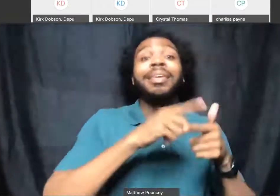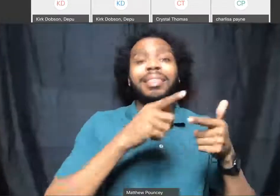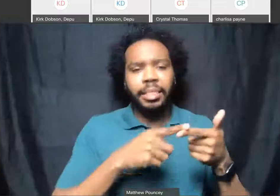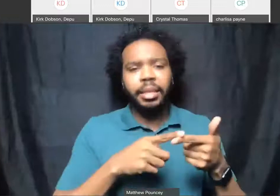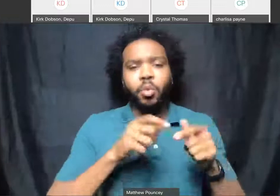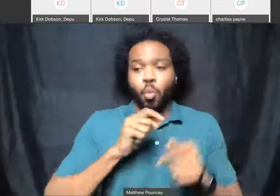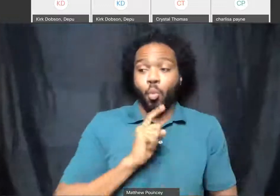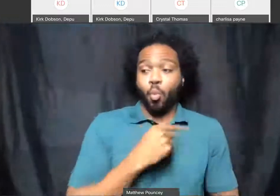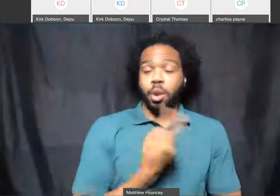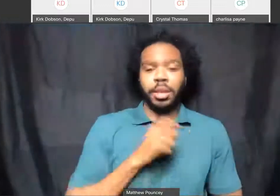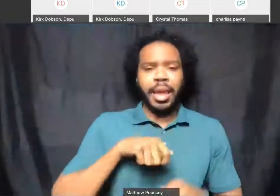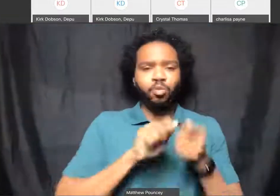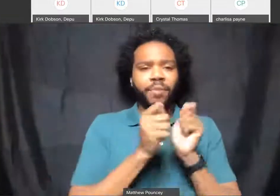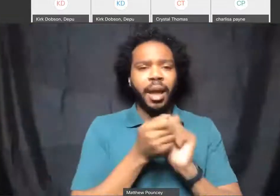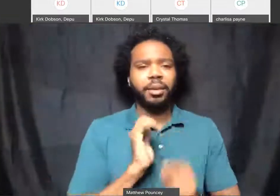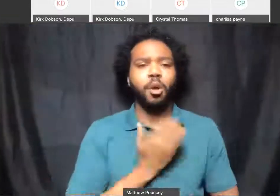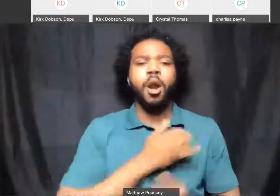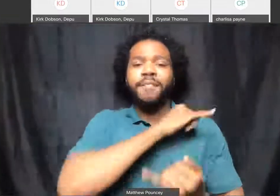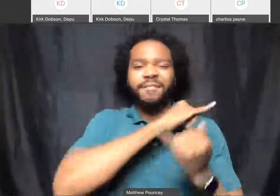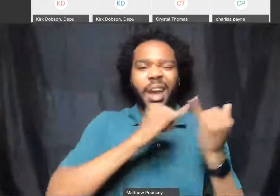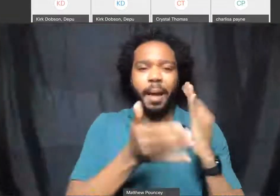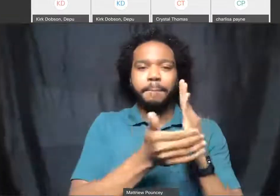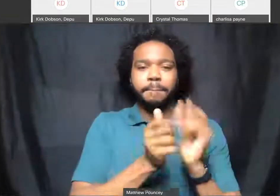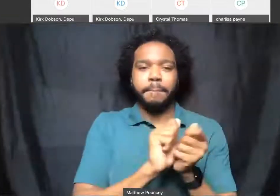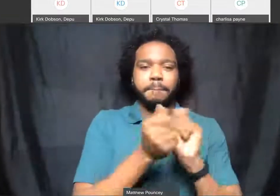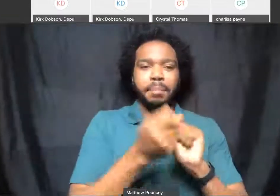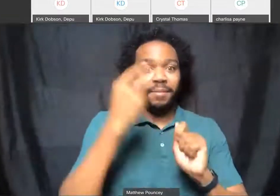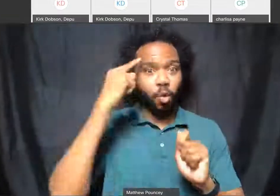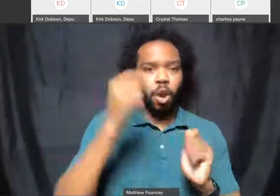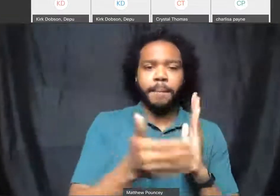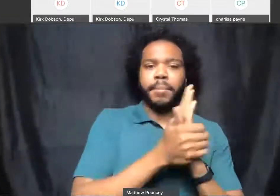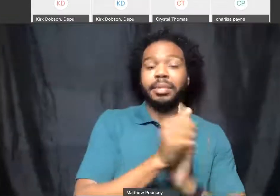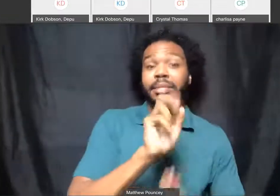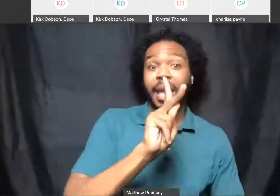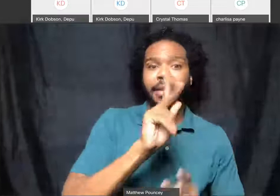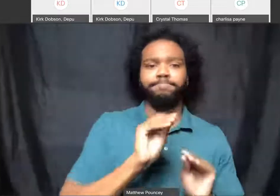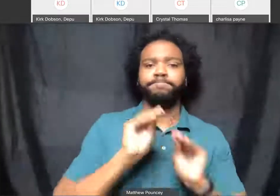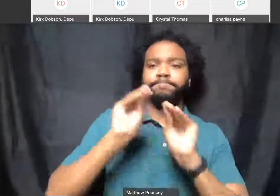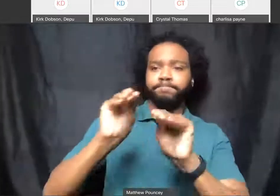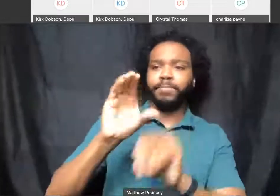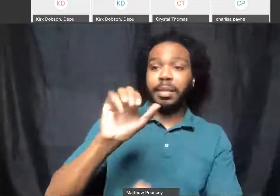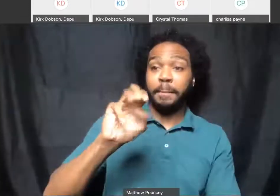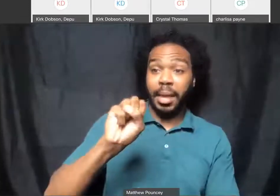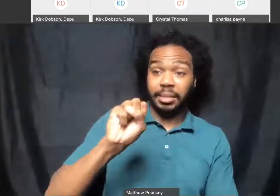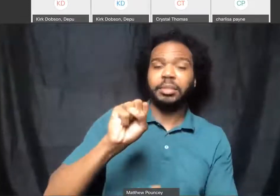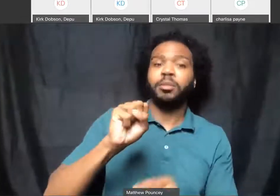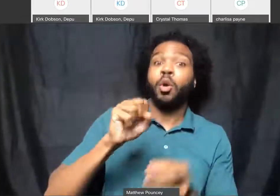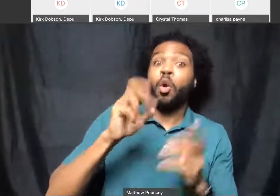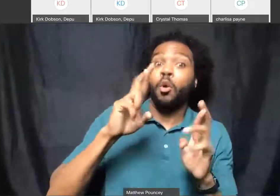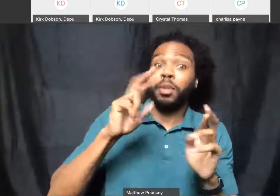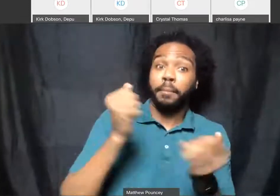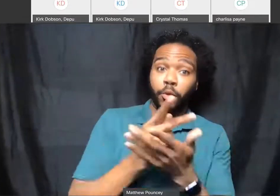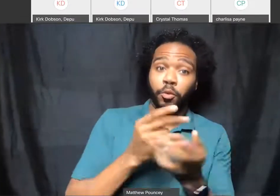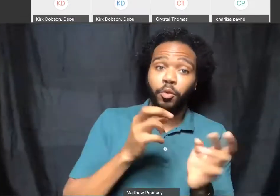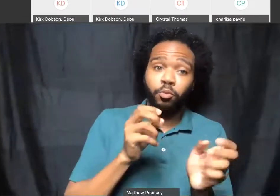our final amendment to our Appendix K and get it into CMS and hope that it will be approved quickly. There